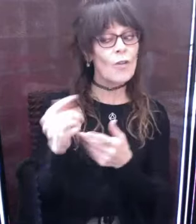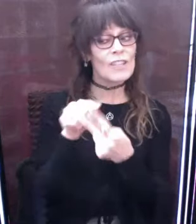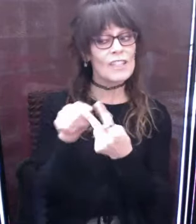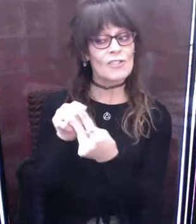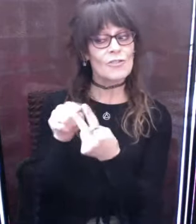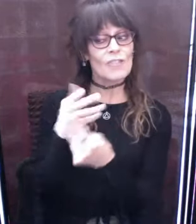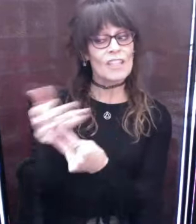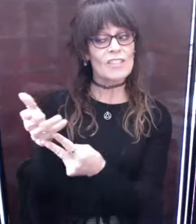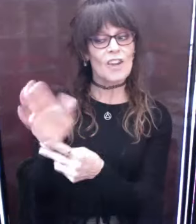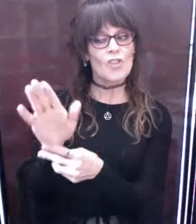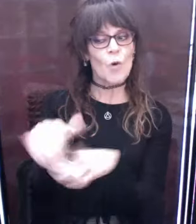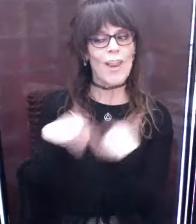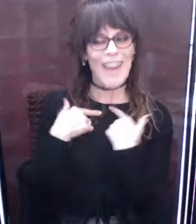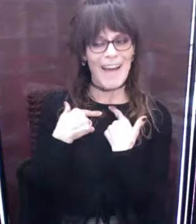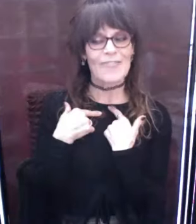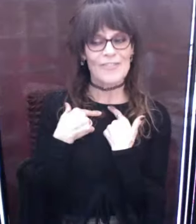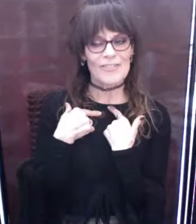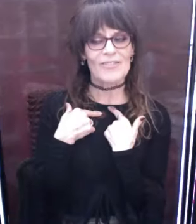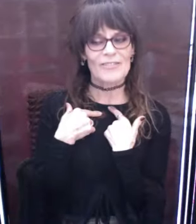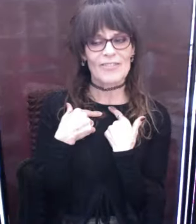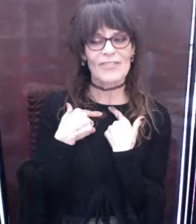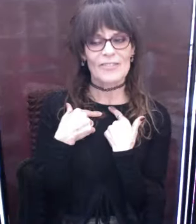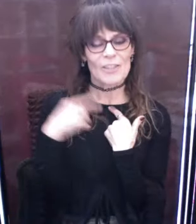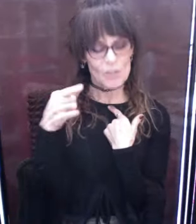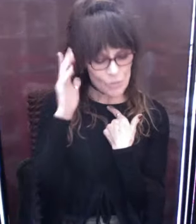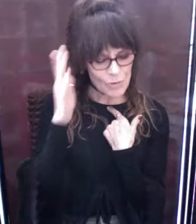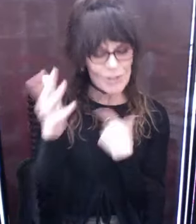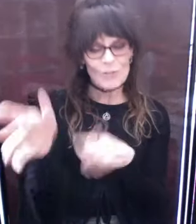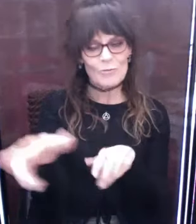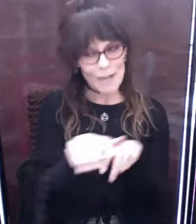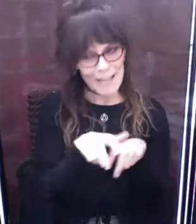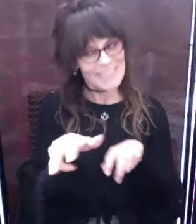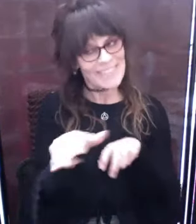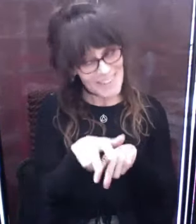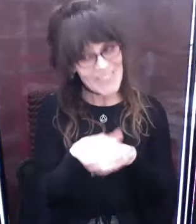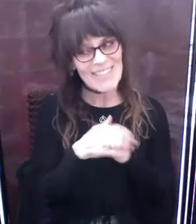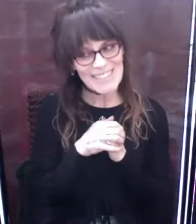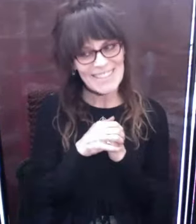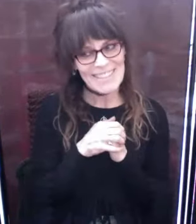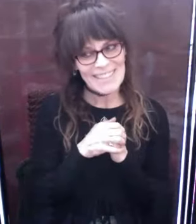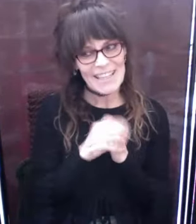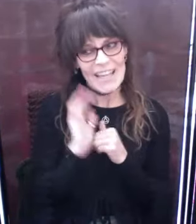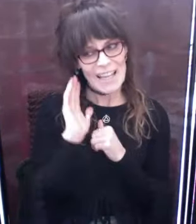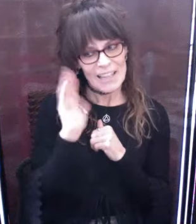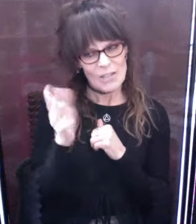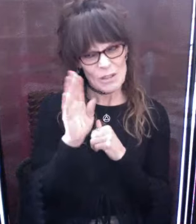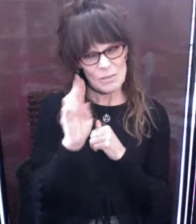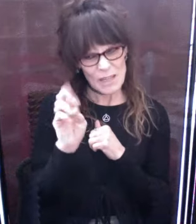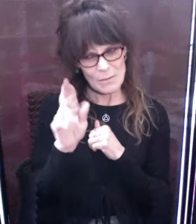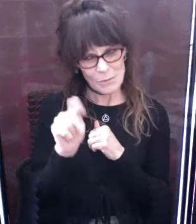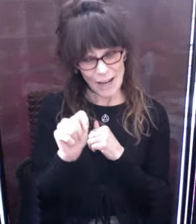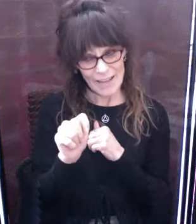your whole life. You're going to rake leaves and you're going to be a brat. That's